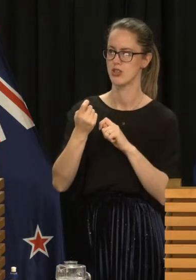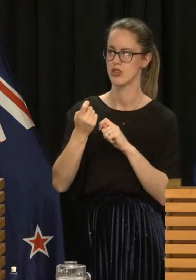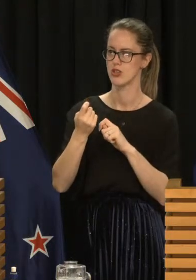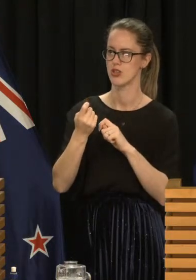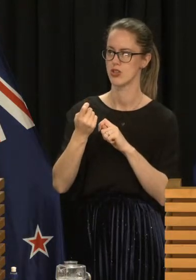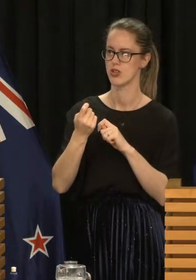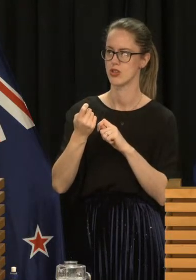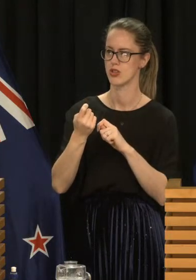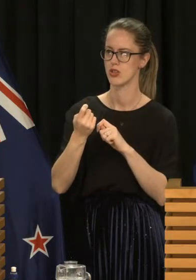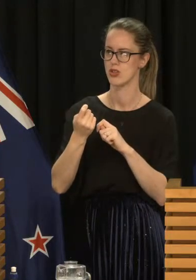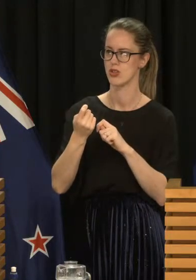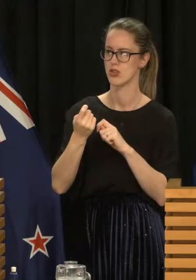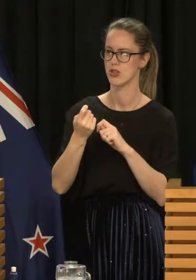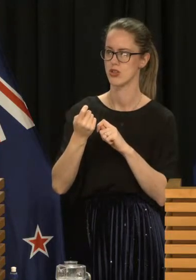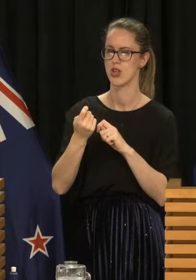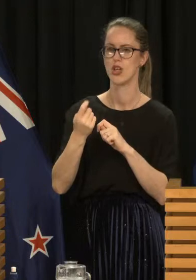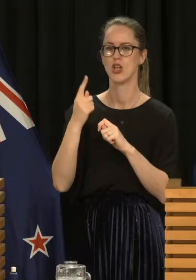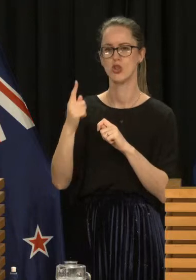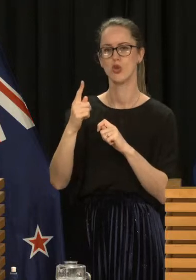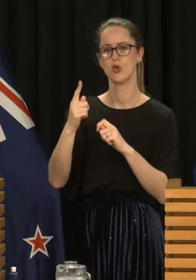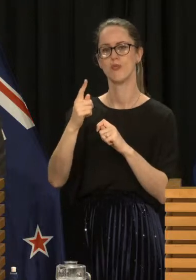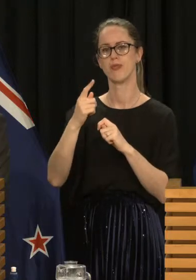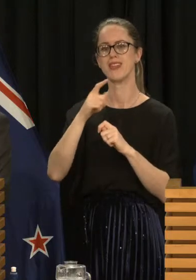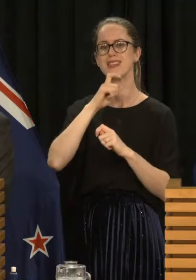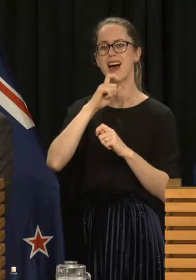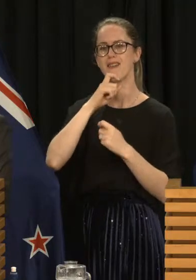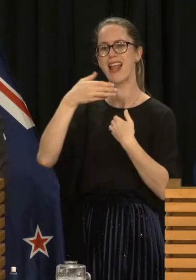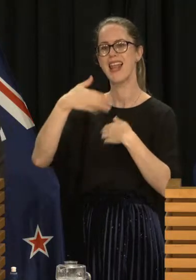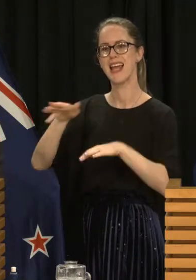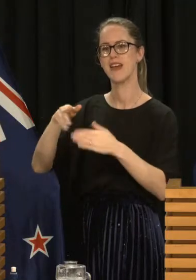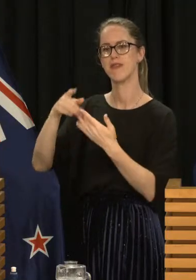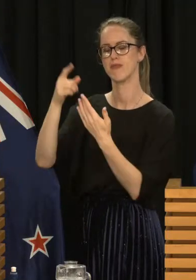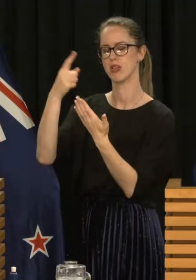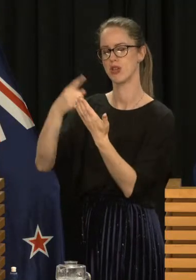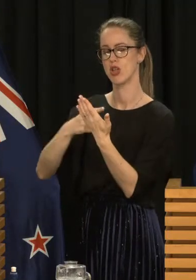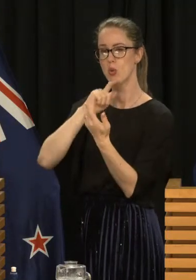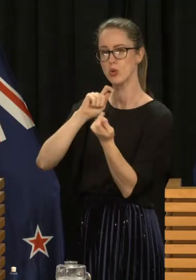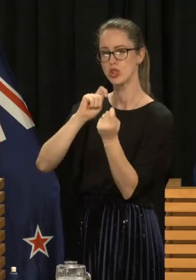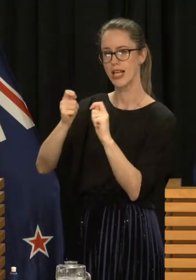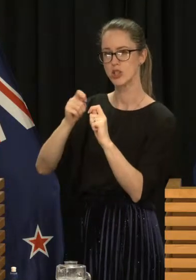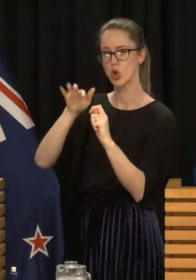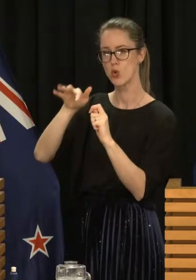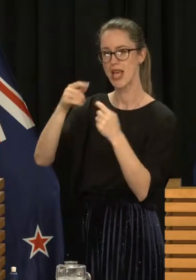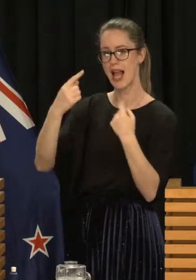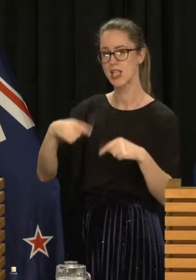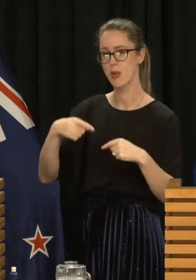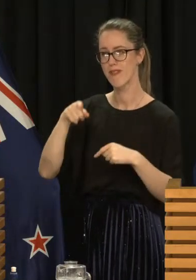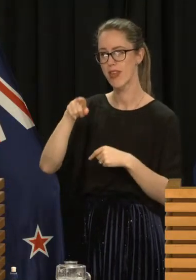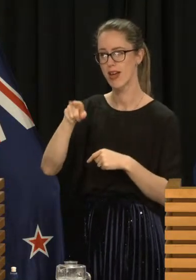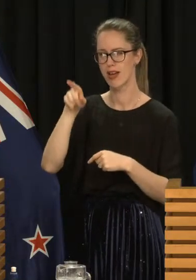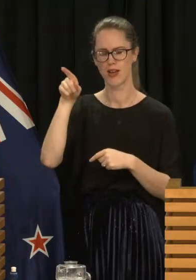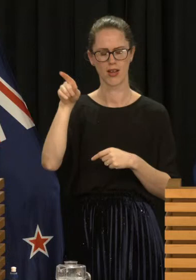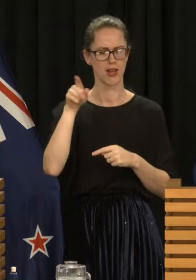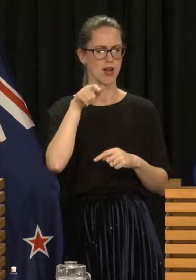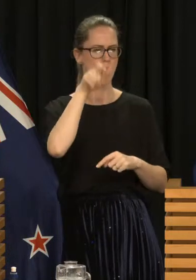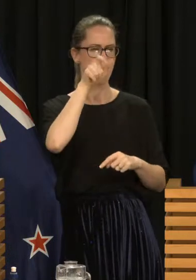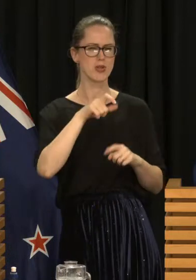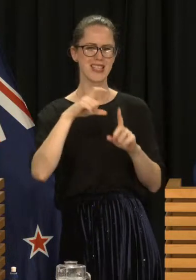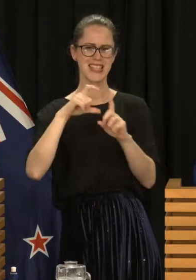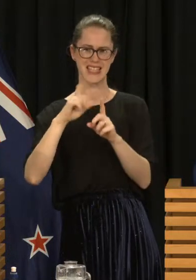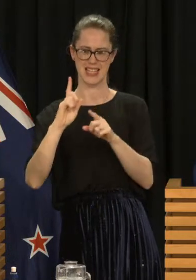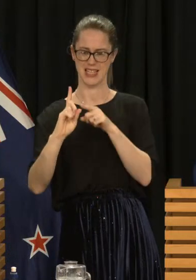of the COVID-19 leave scheme? Not at this point, no. Would the case D,